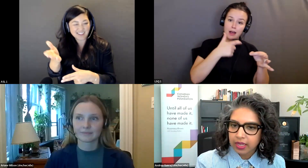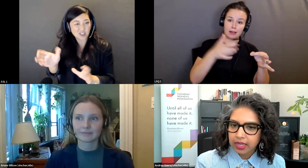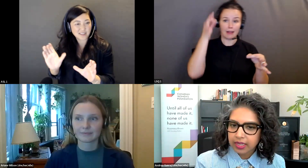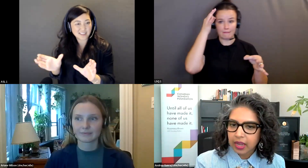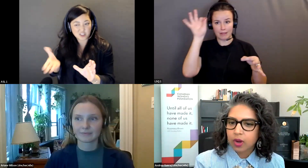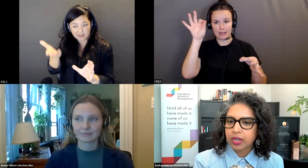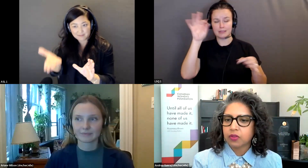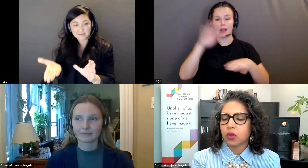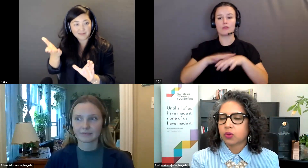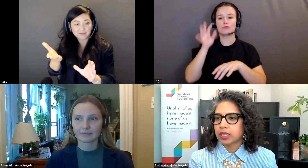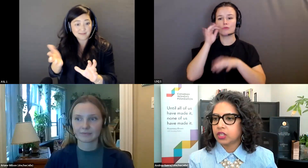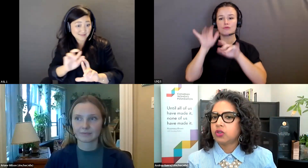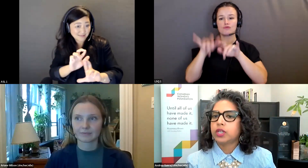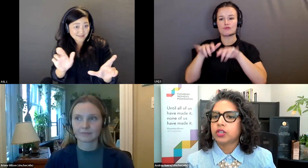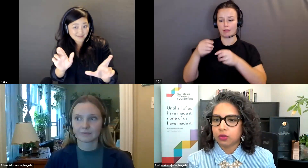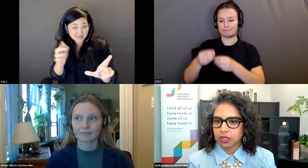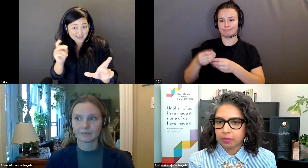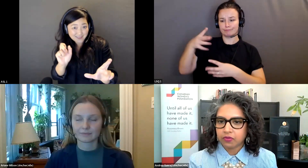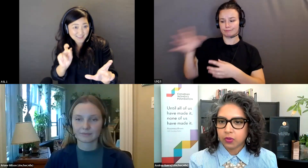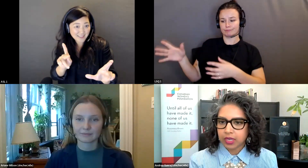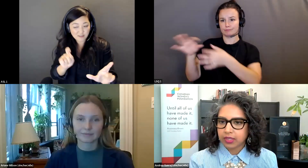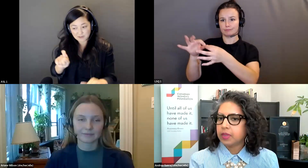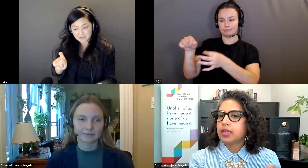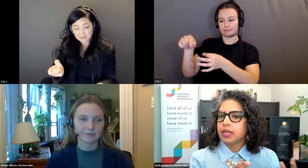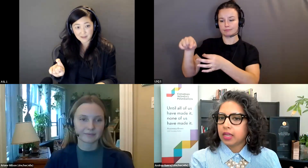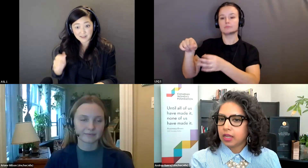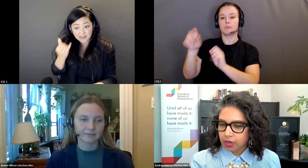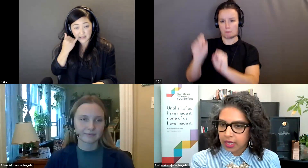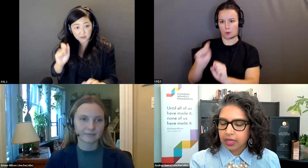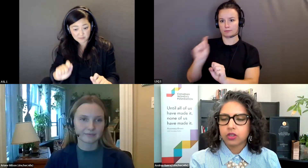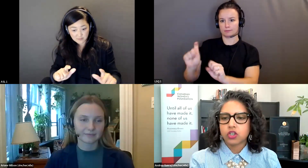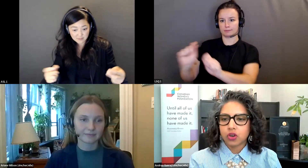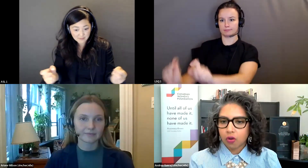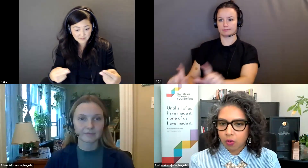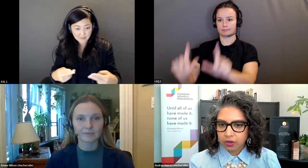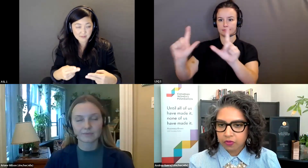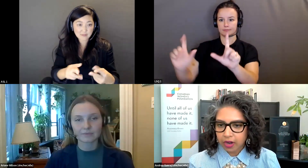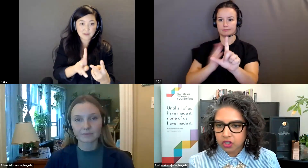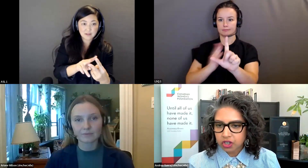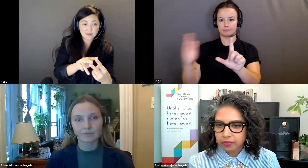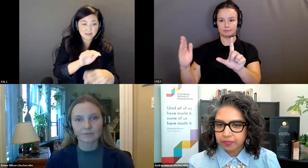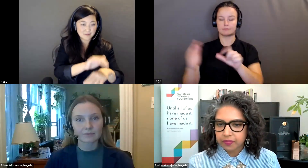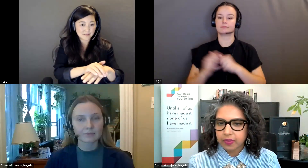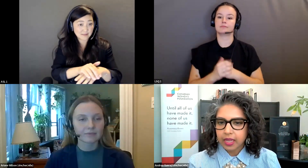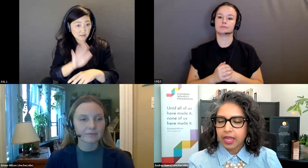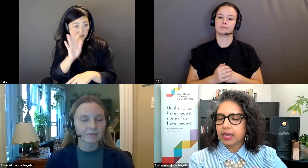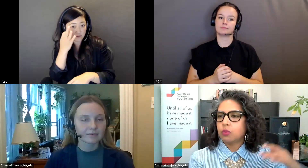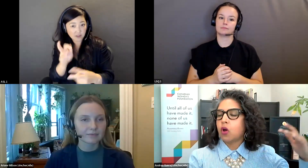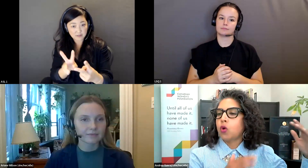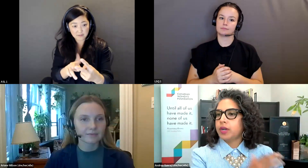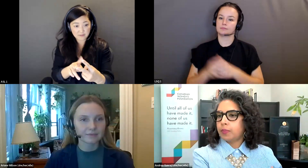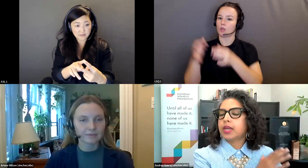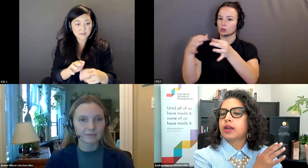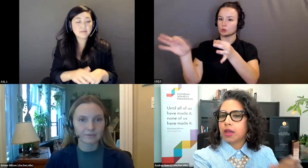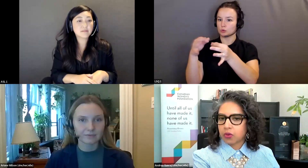you. Get ready for those links. You can use them if you need them, either in English or in French, and it